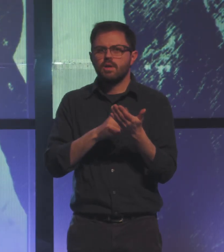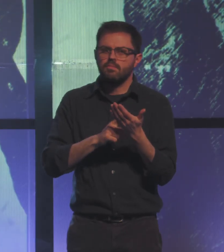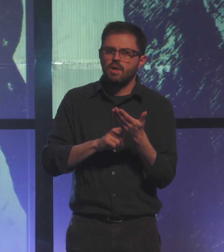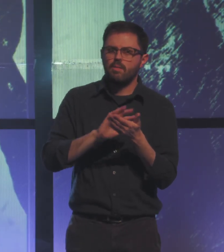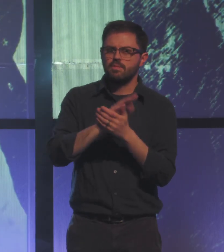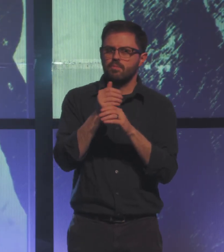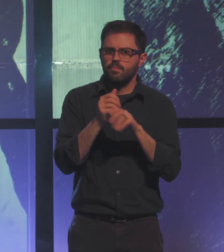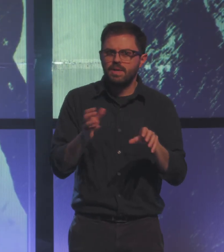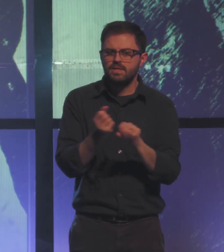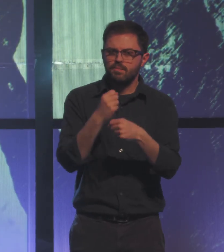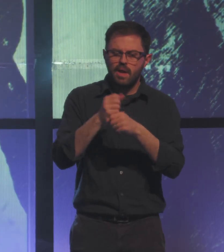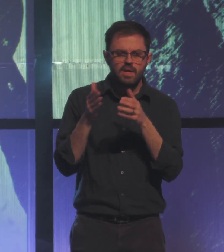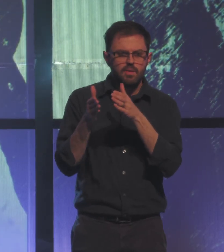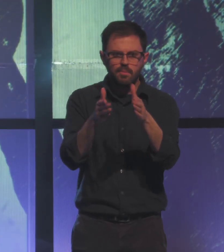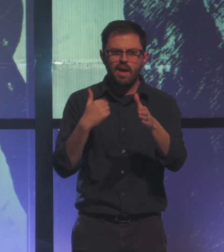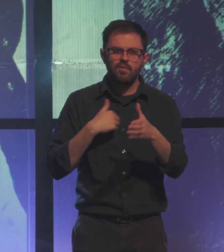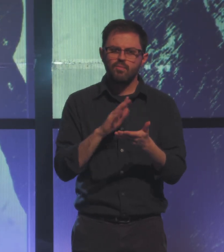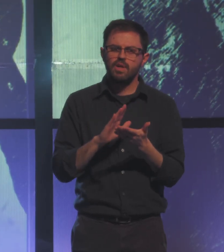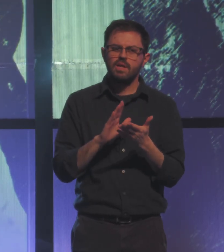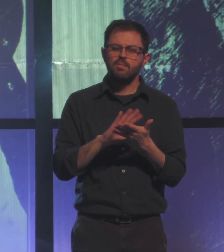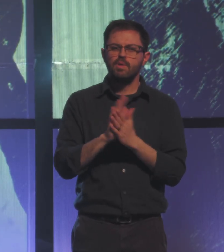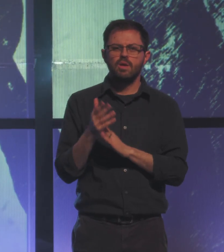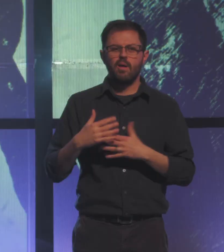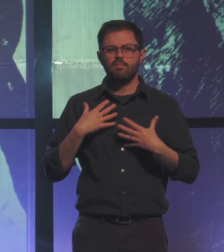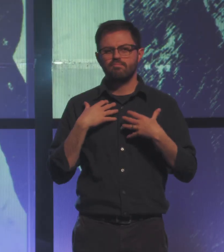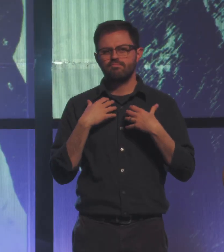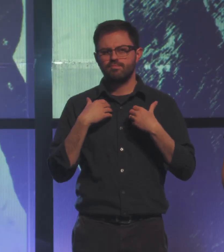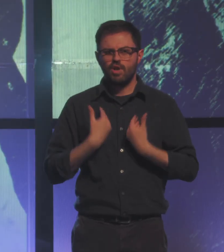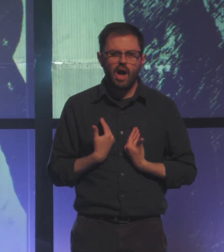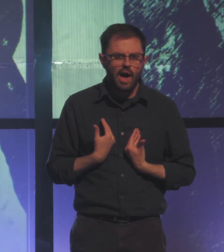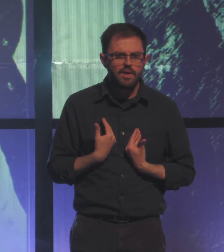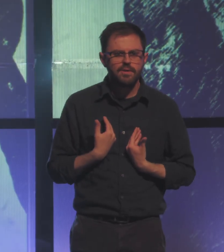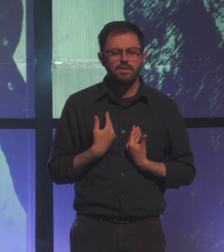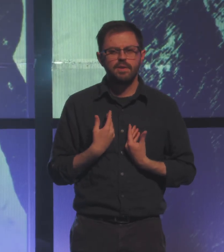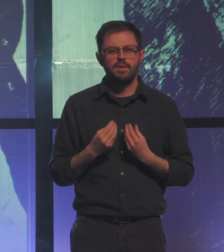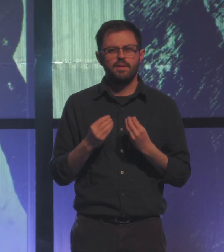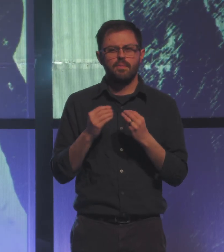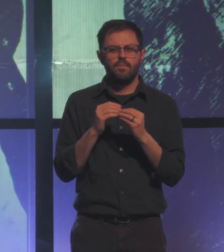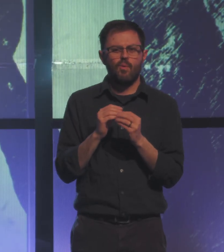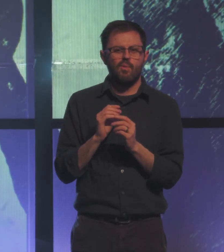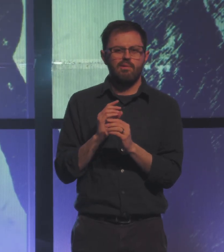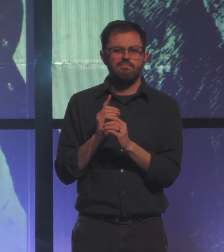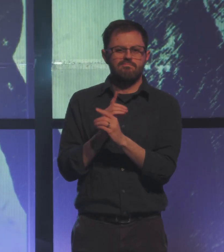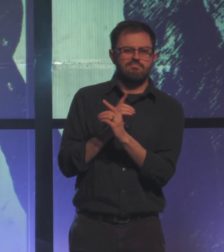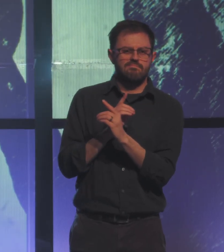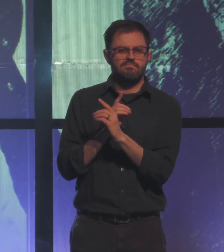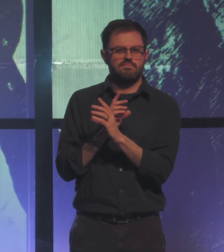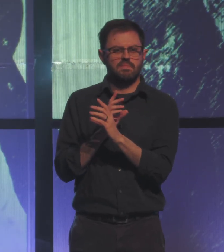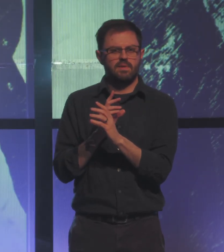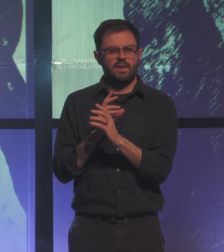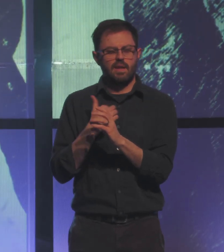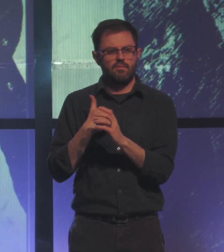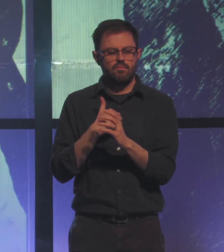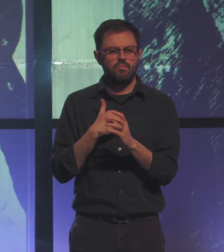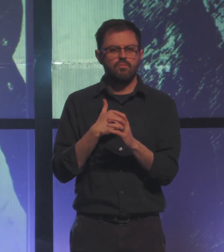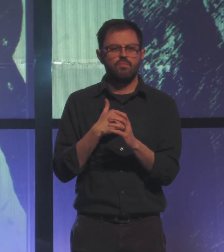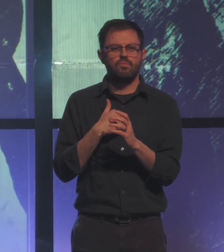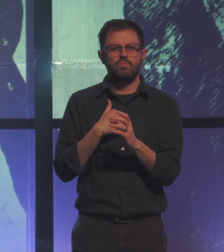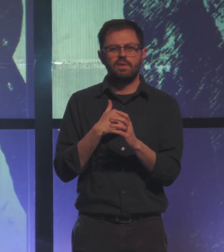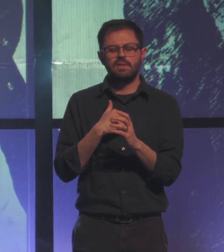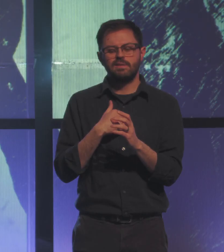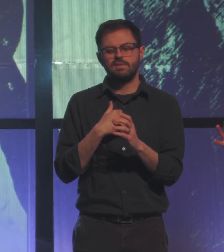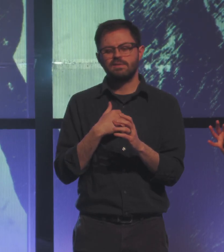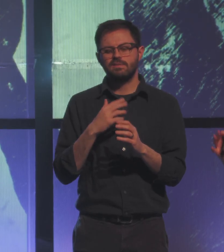calloused, or maybe we can grow really efficient and maybe a little guarded. And we unconsciously kind of start moving past our